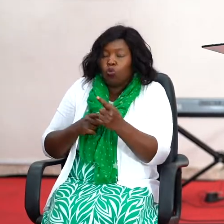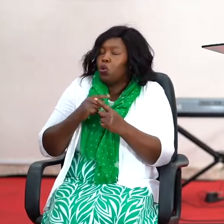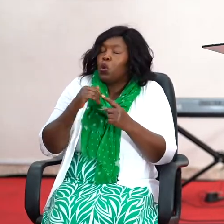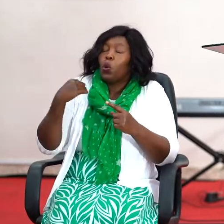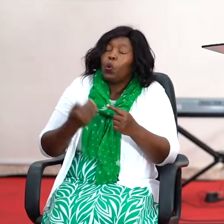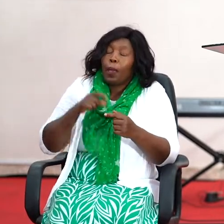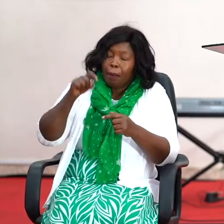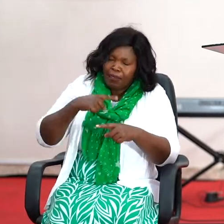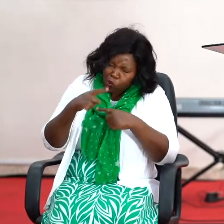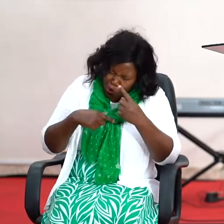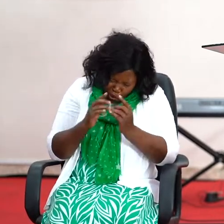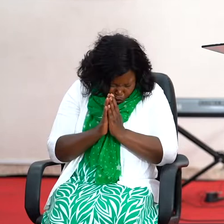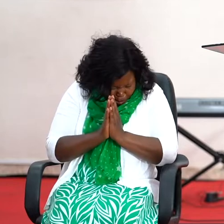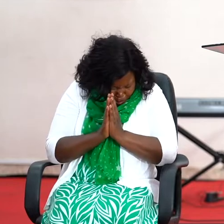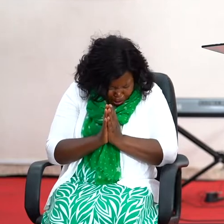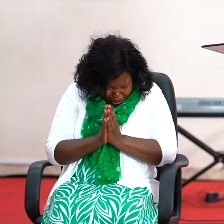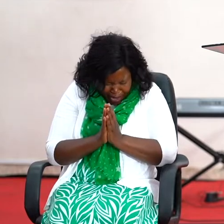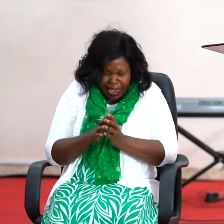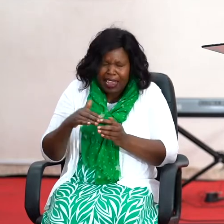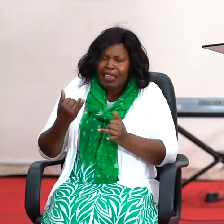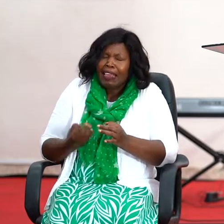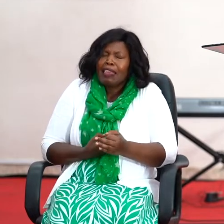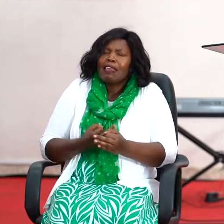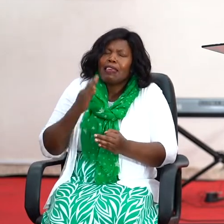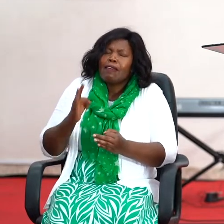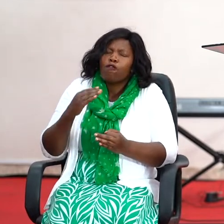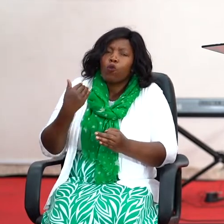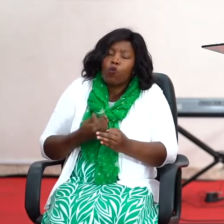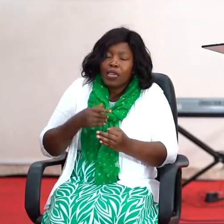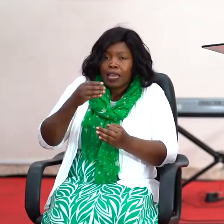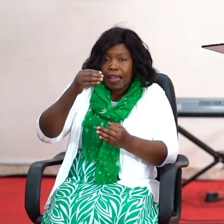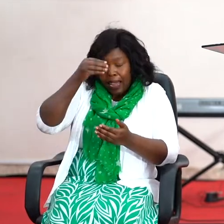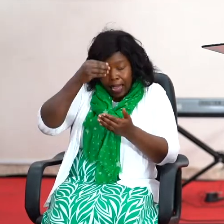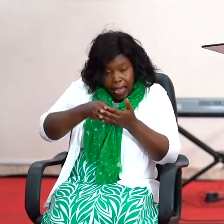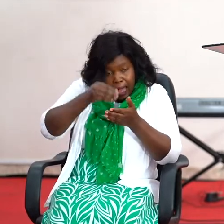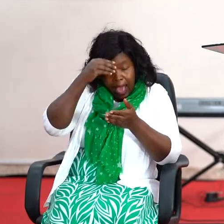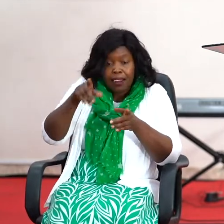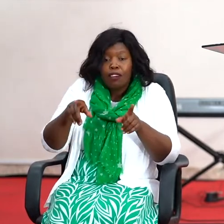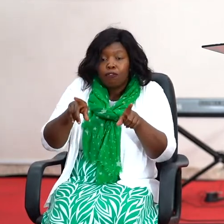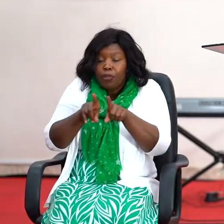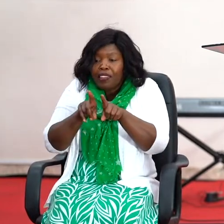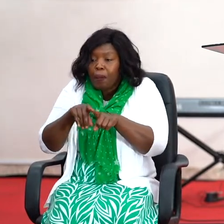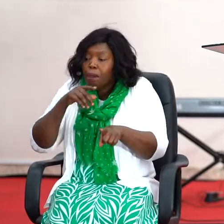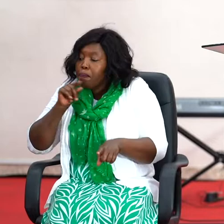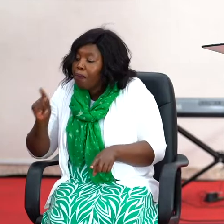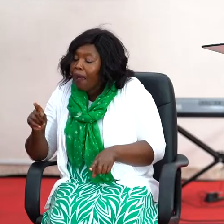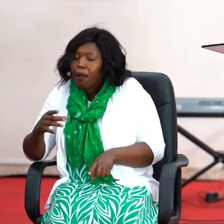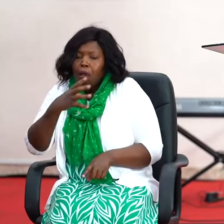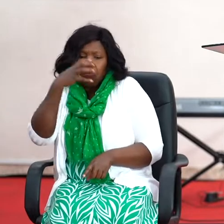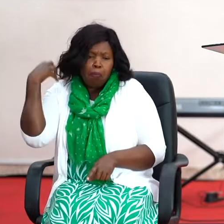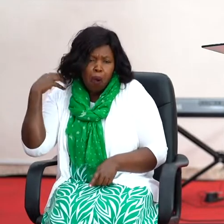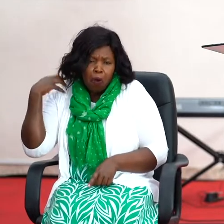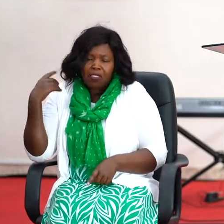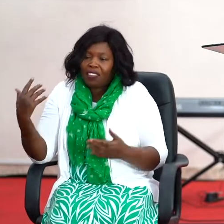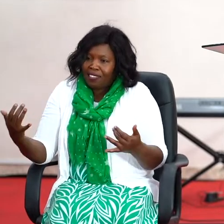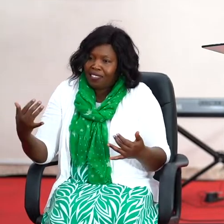continue interceding. We can learn from these two men. They were senior people. We see a royal official.